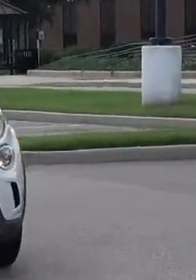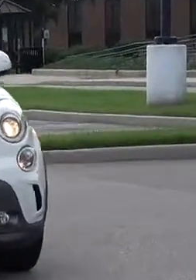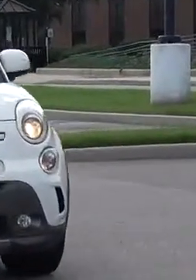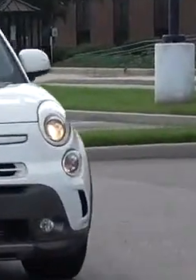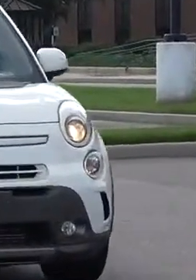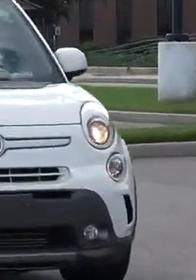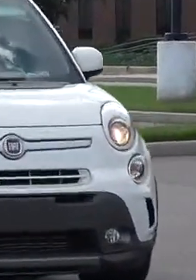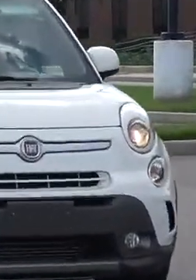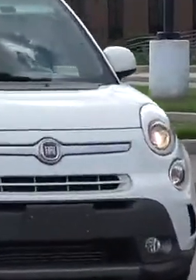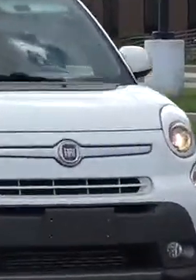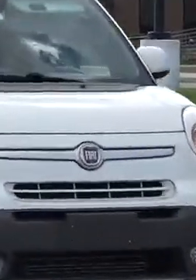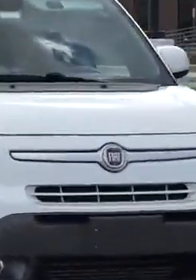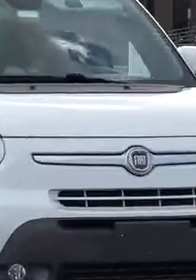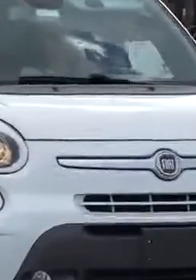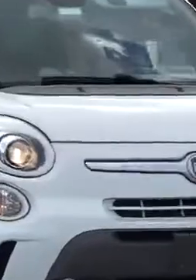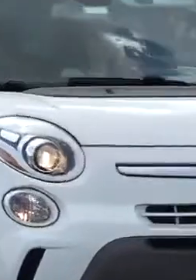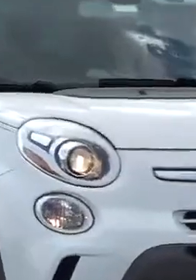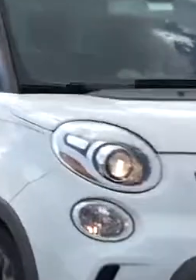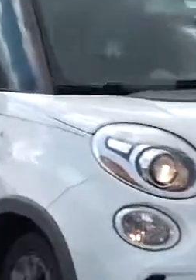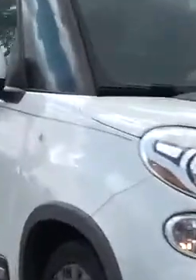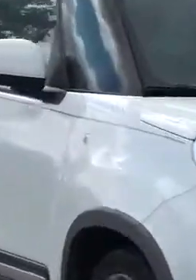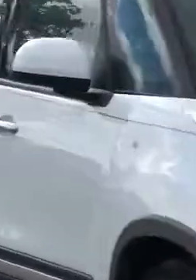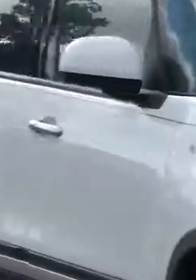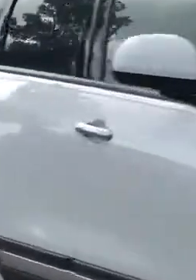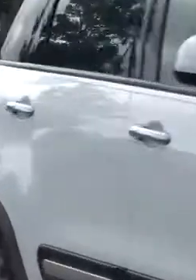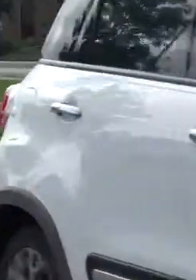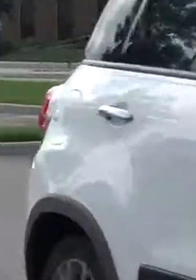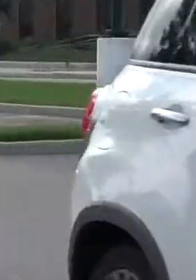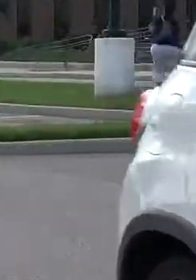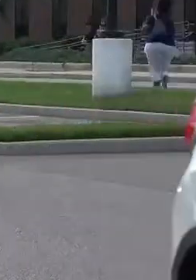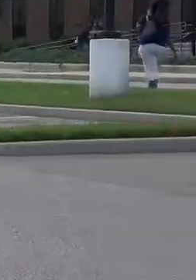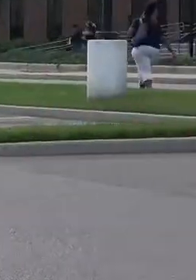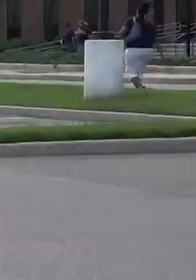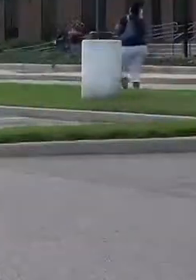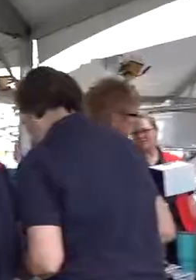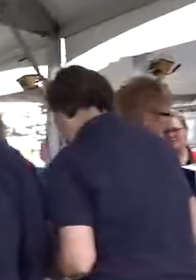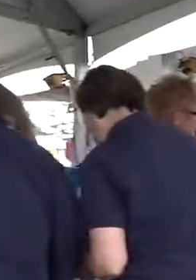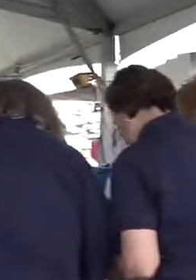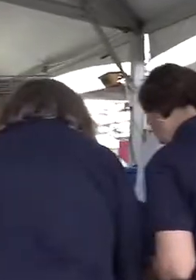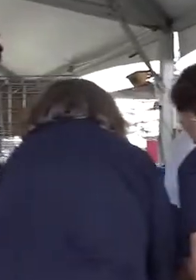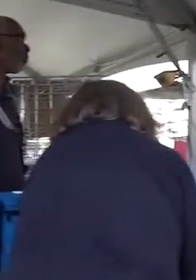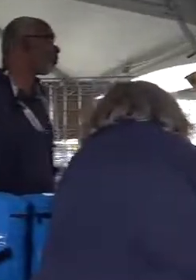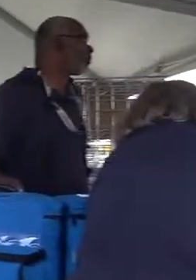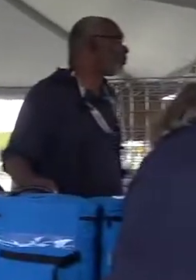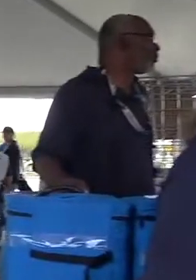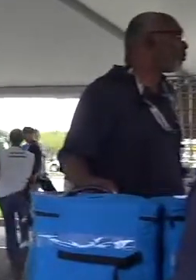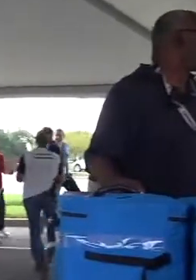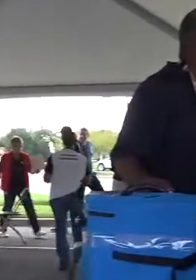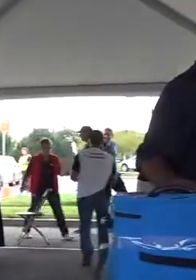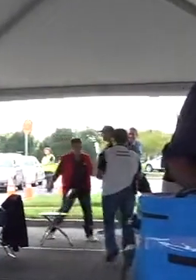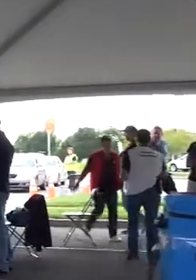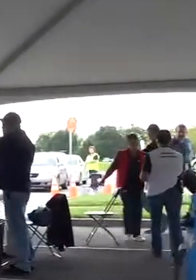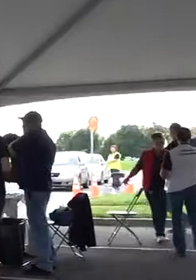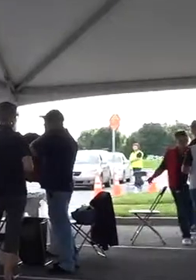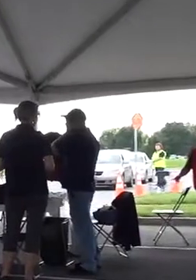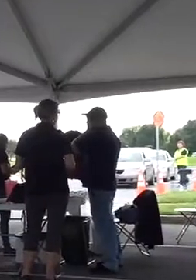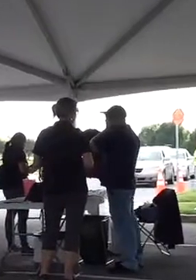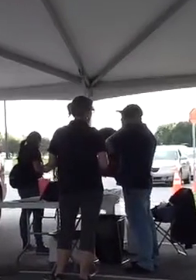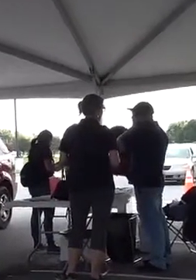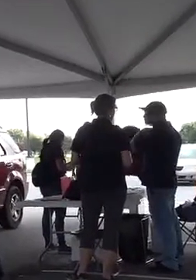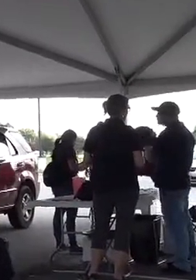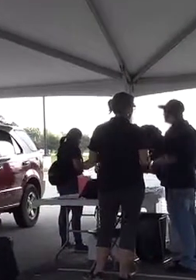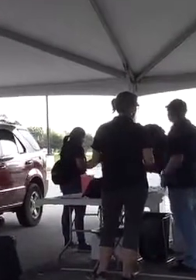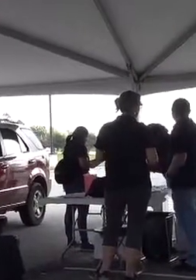ago in the early part of the last century, and thousands of Delawareans died at that time, where it was a very different